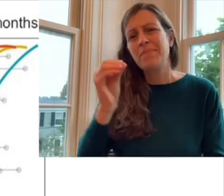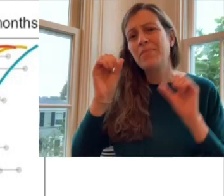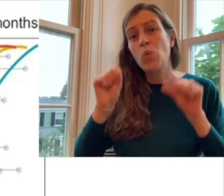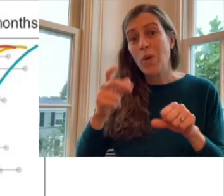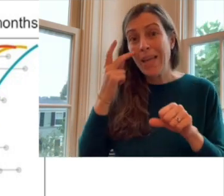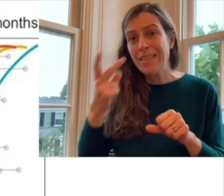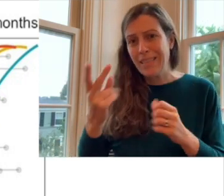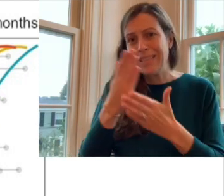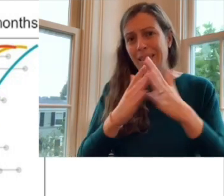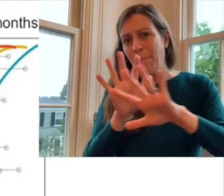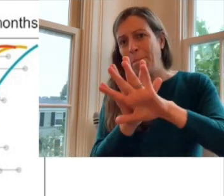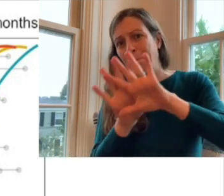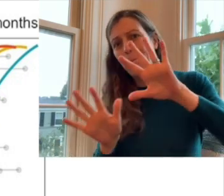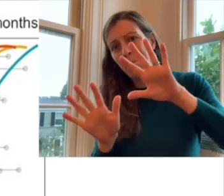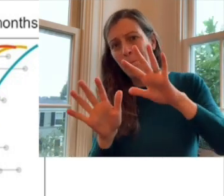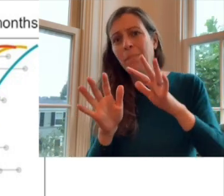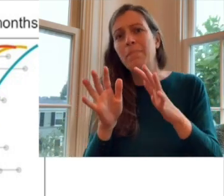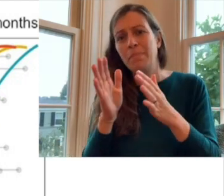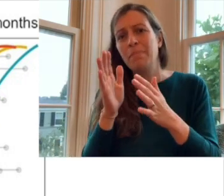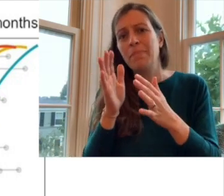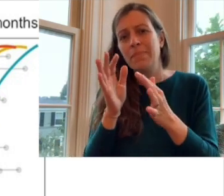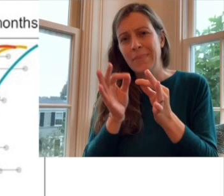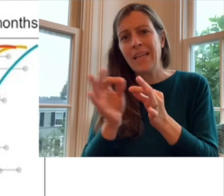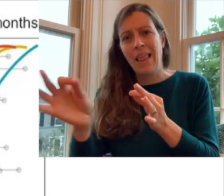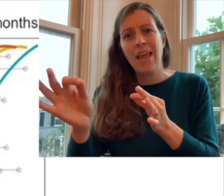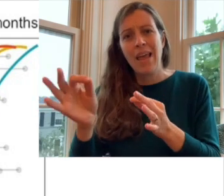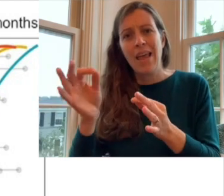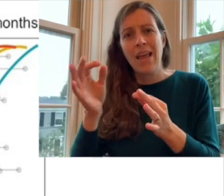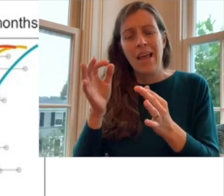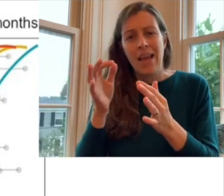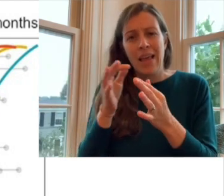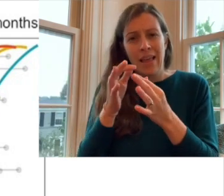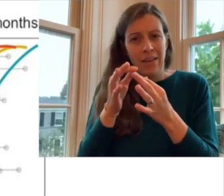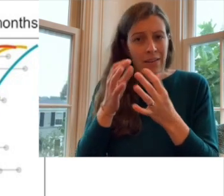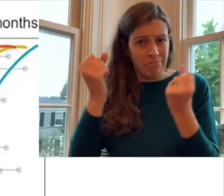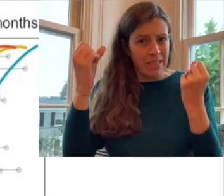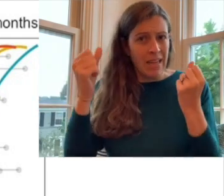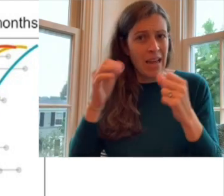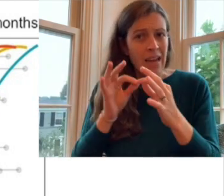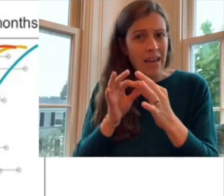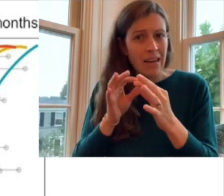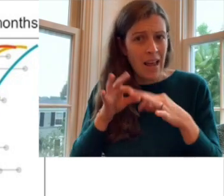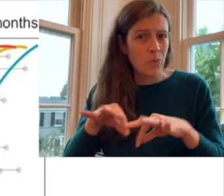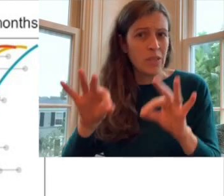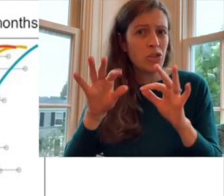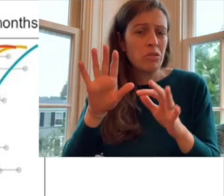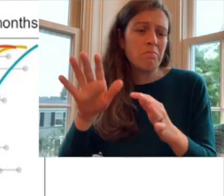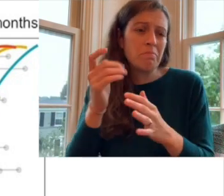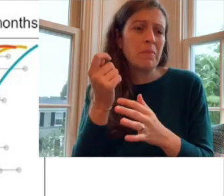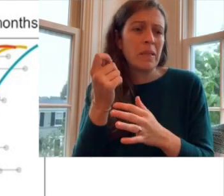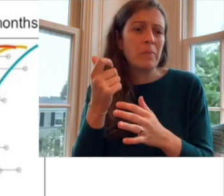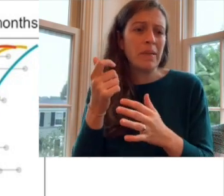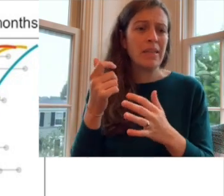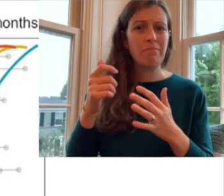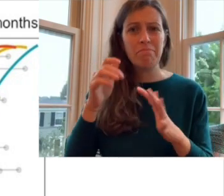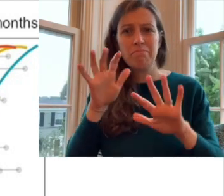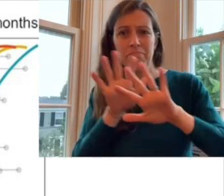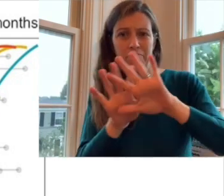6 months old. And you see that there is, based on their chronological age, some delay in their